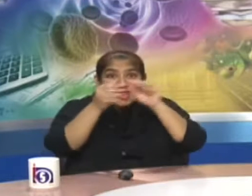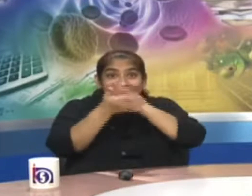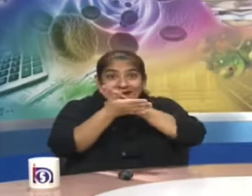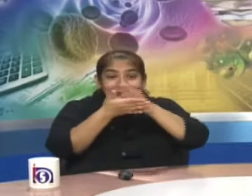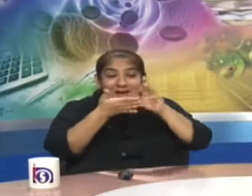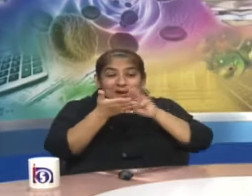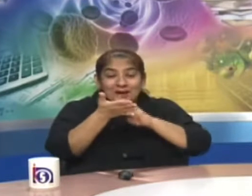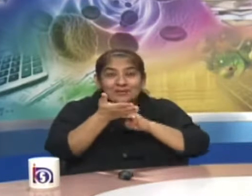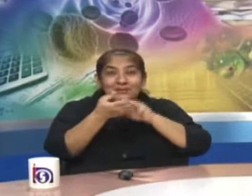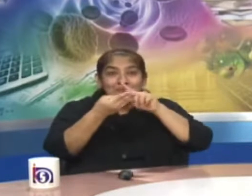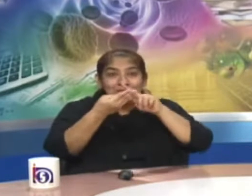1894.